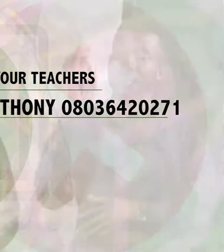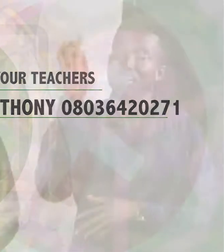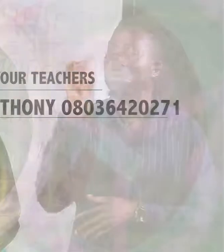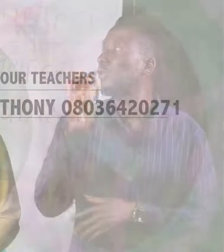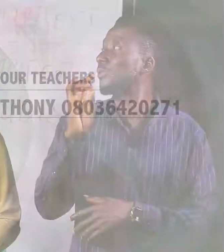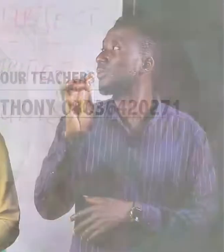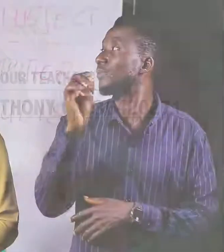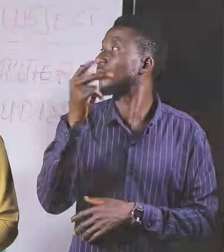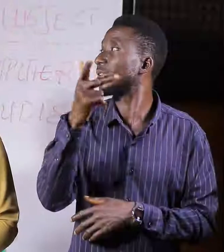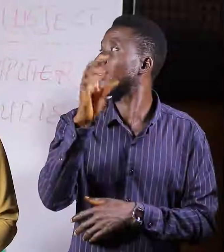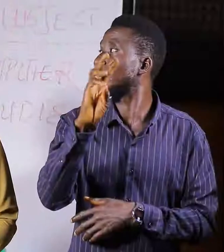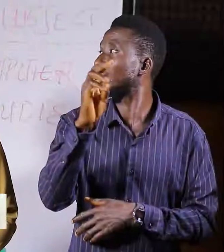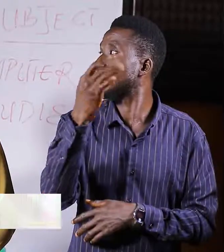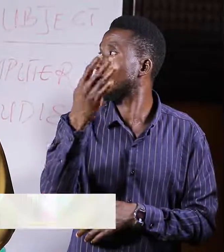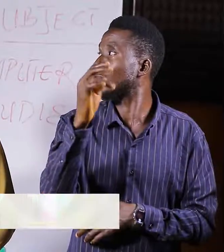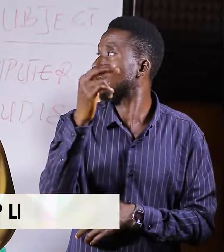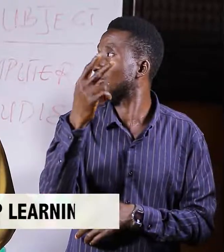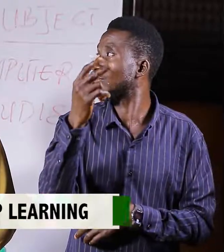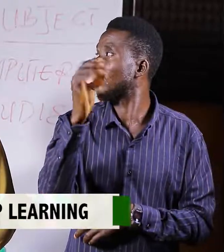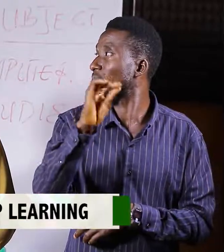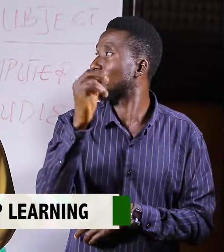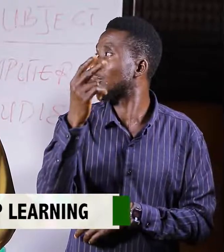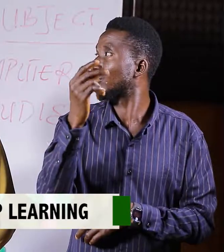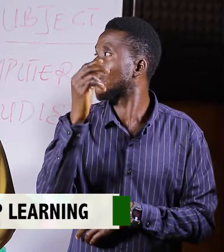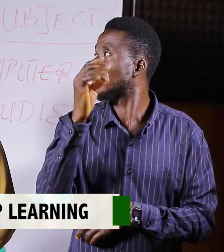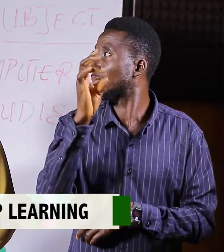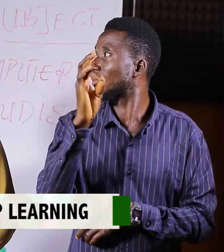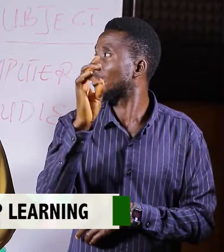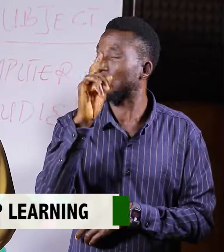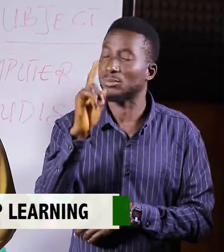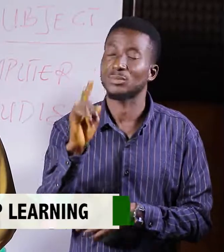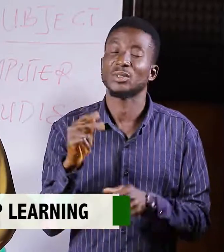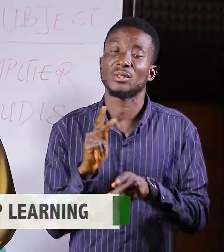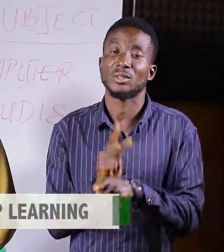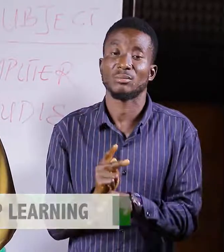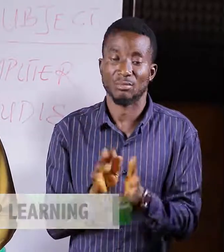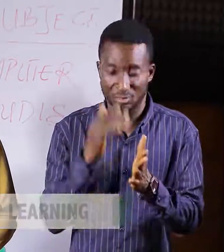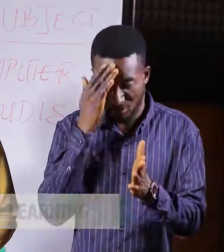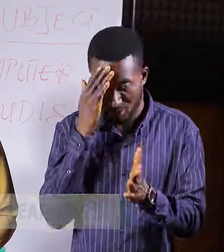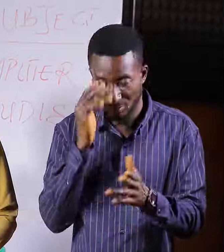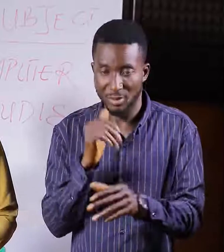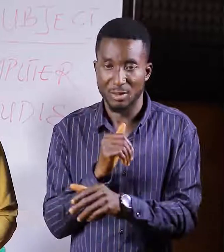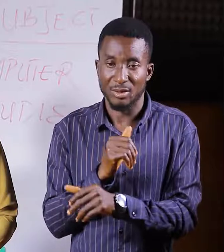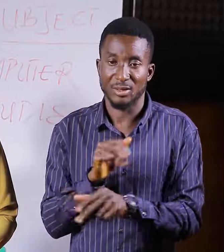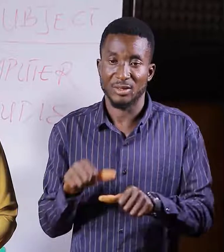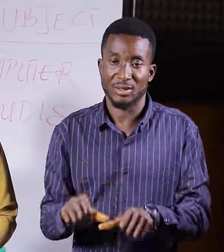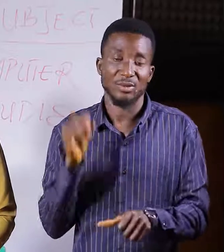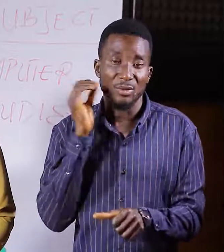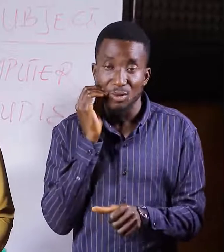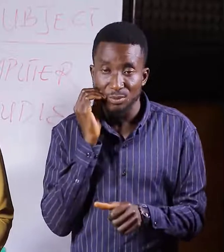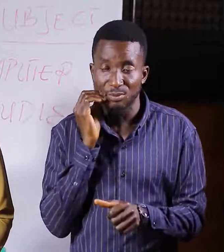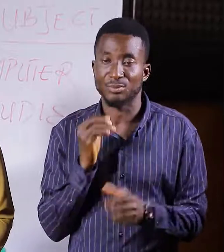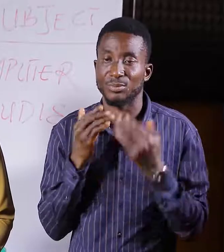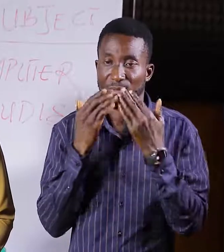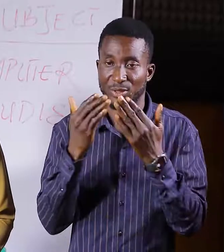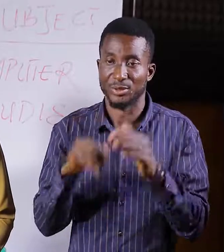080-364-20271. So you stay safe and keep learning. And don't forget, he who plans to fail,